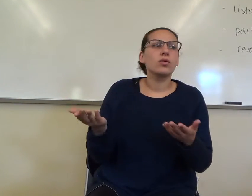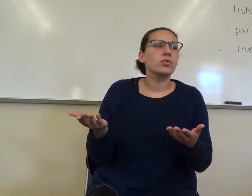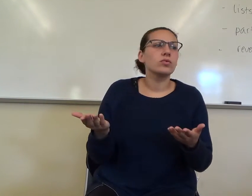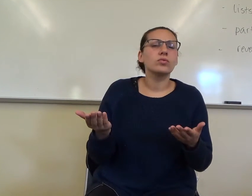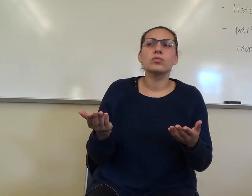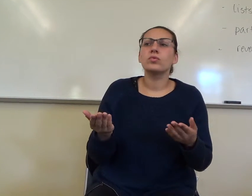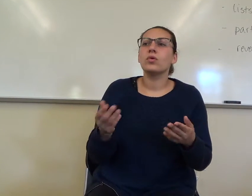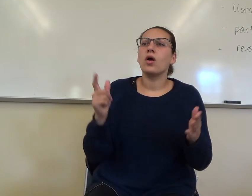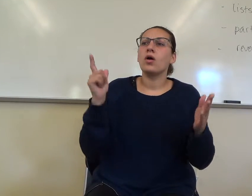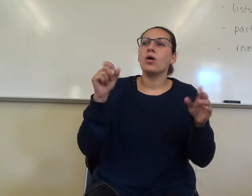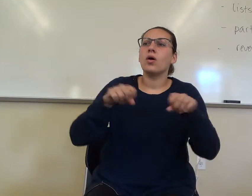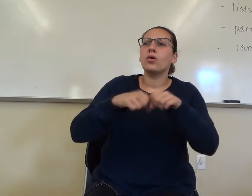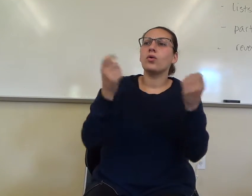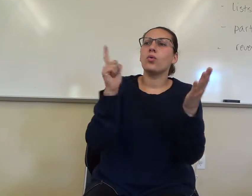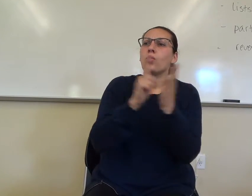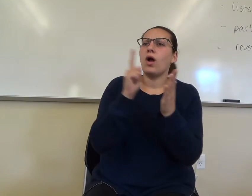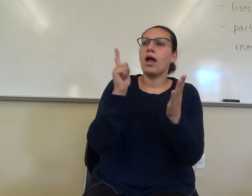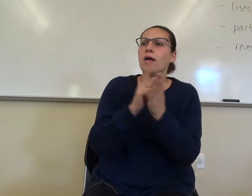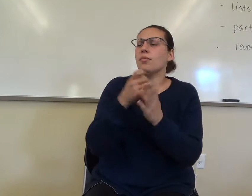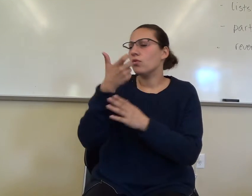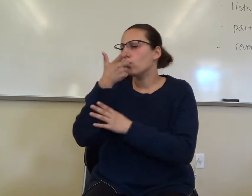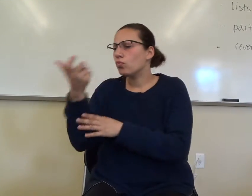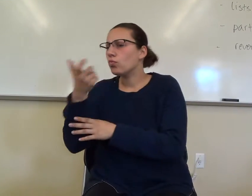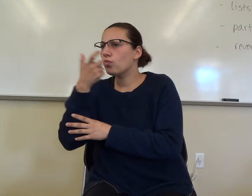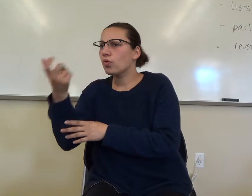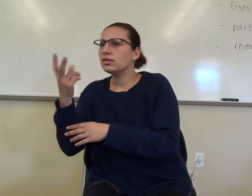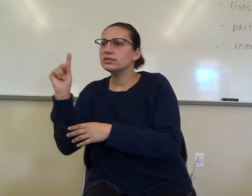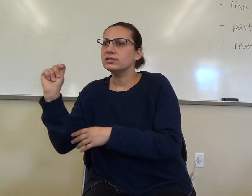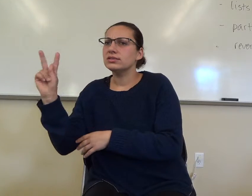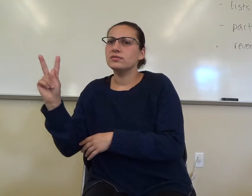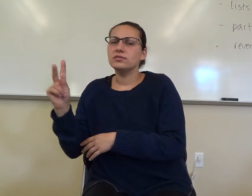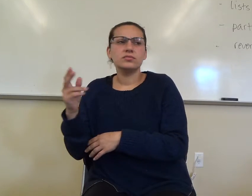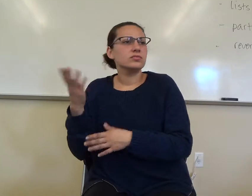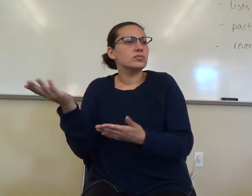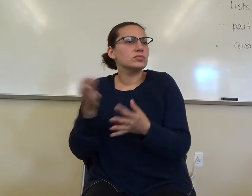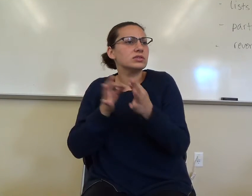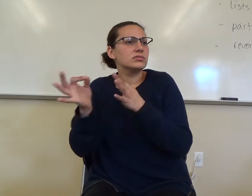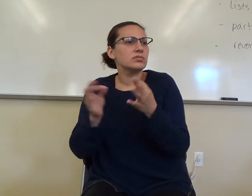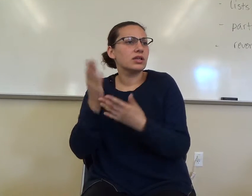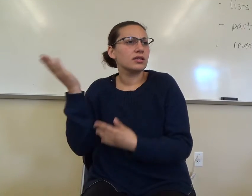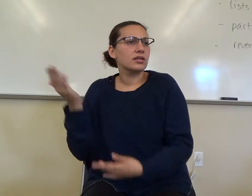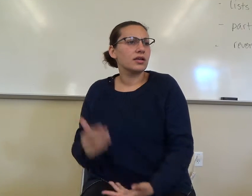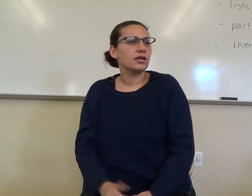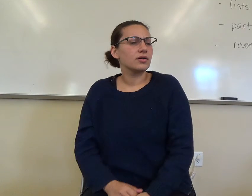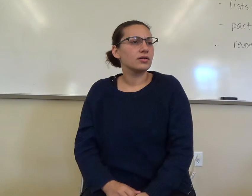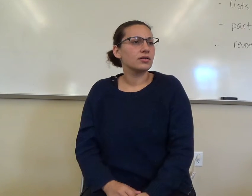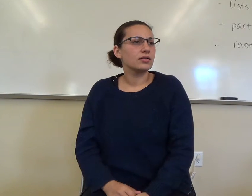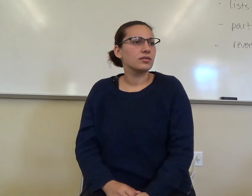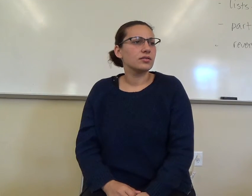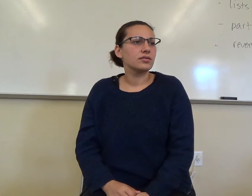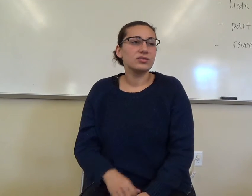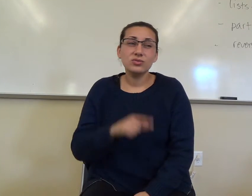crime and TV viewing? This is where it gets, this is where you really have to work your brain